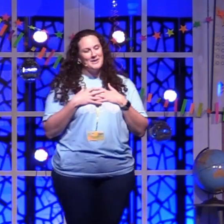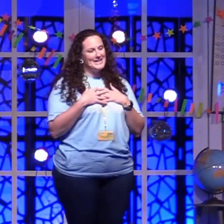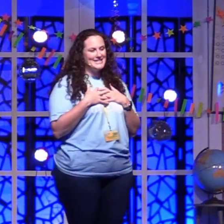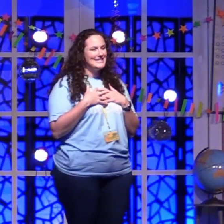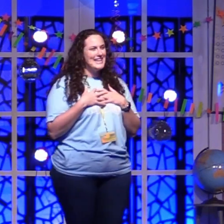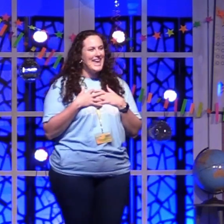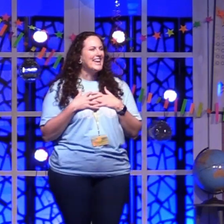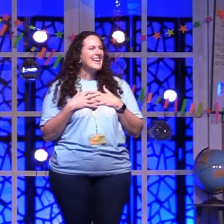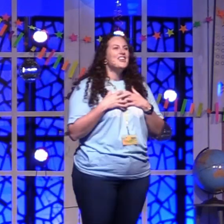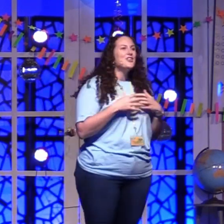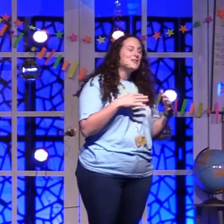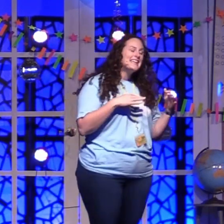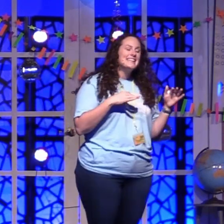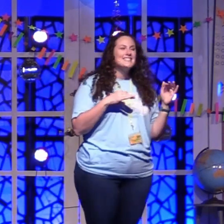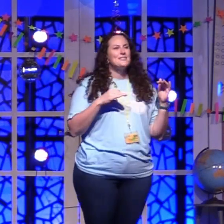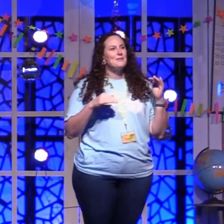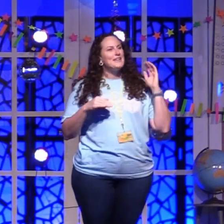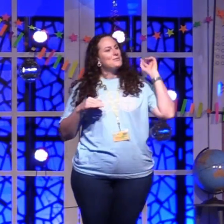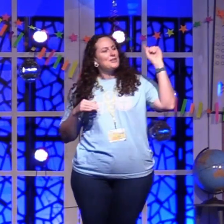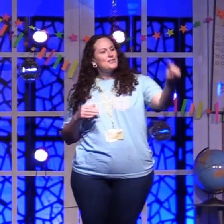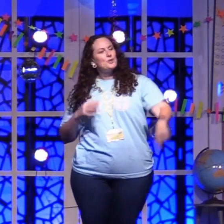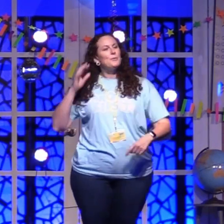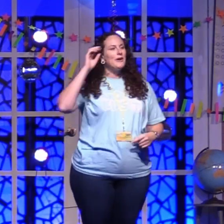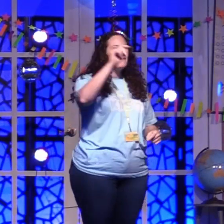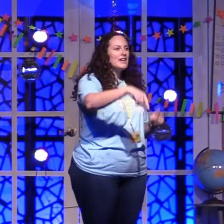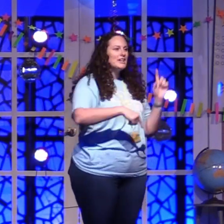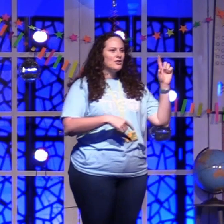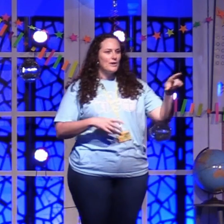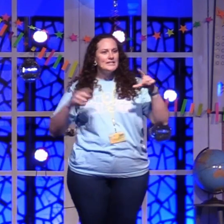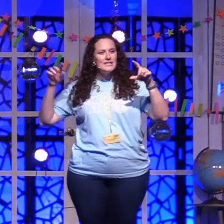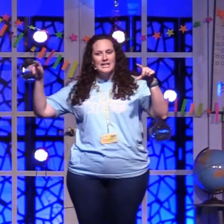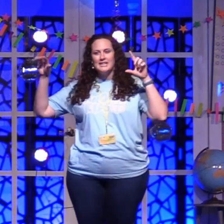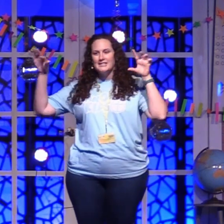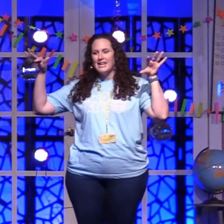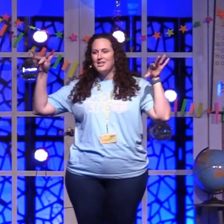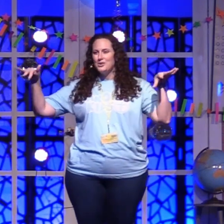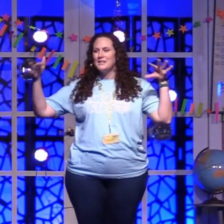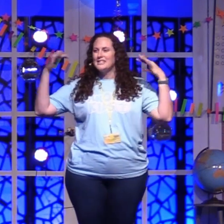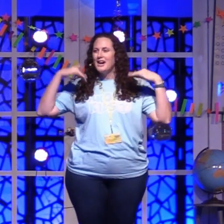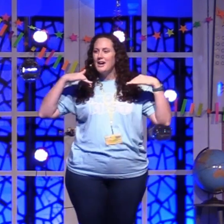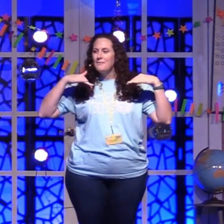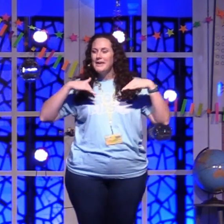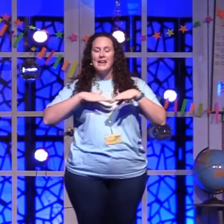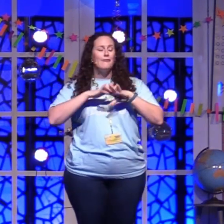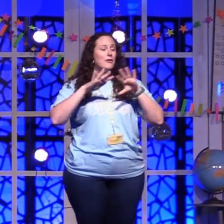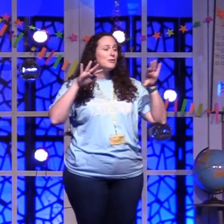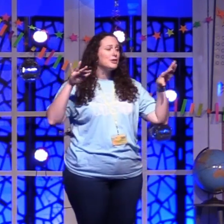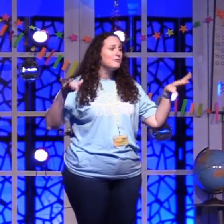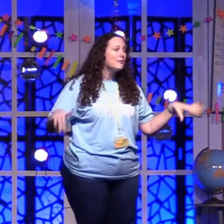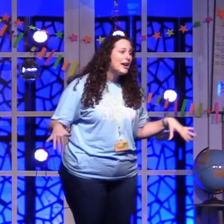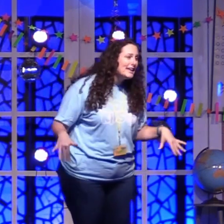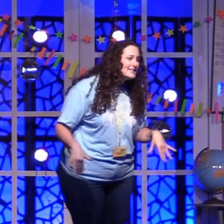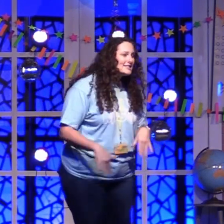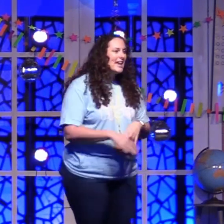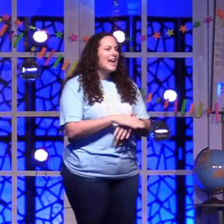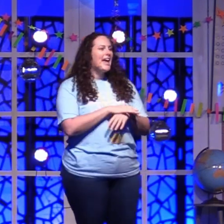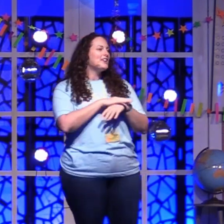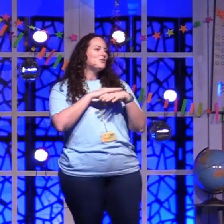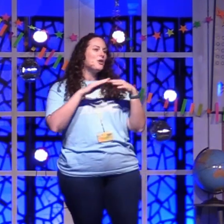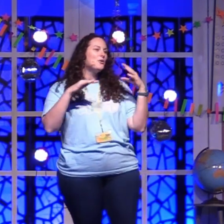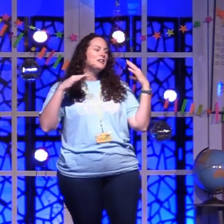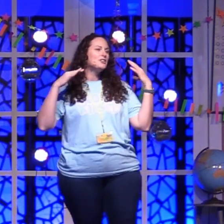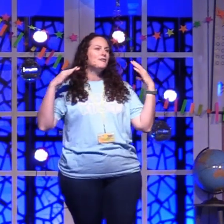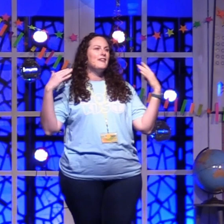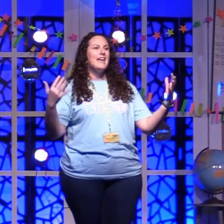here with you guys today. Anona Kids is the place where super fun and crazy kids like you get to come and have fun with your friends